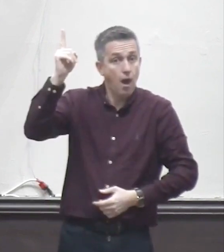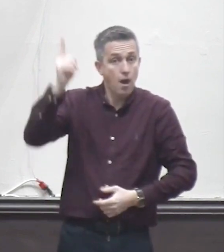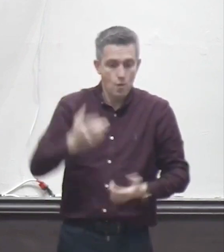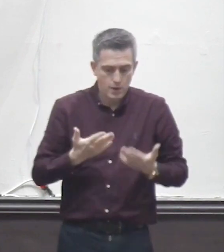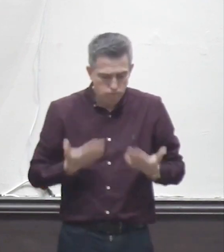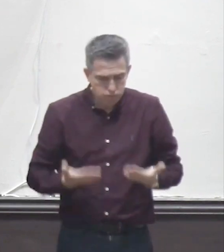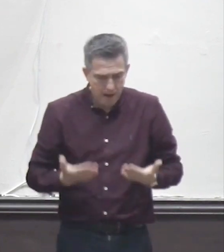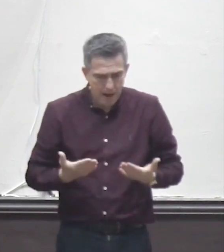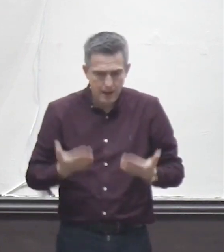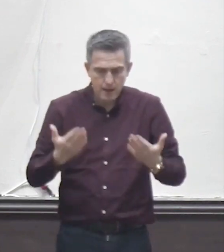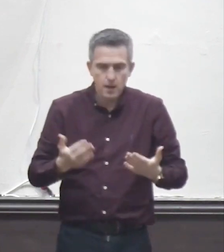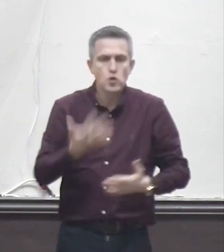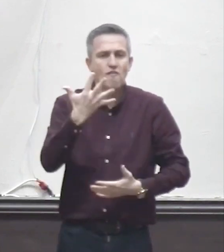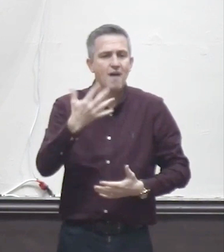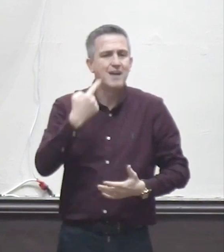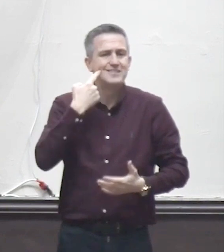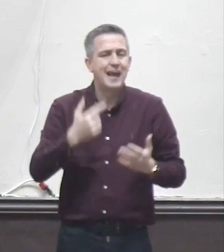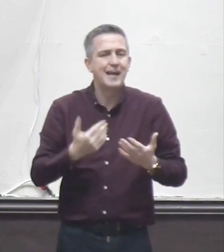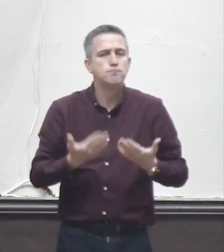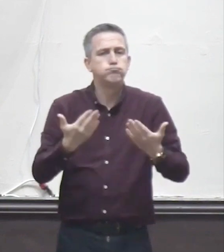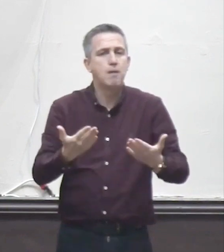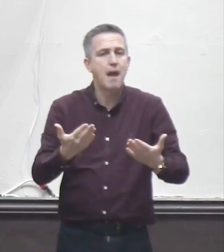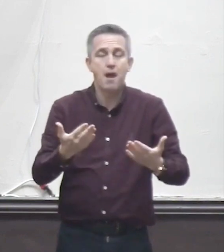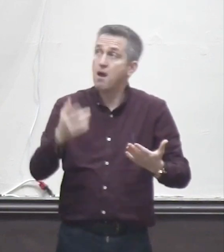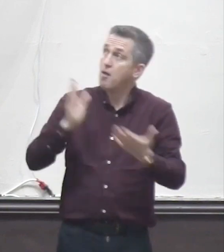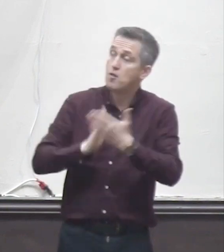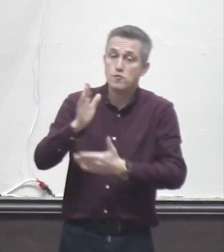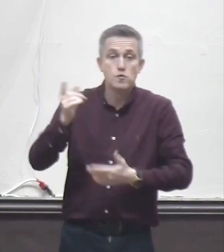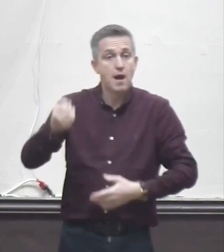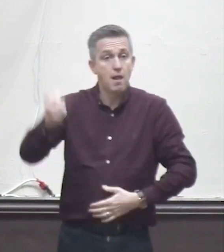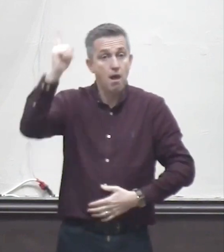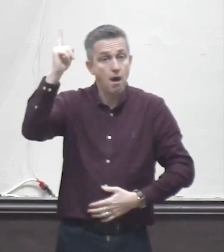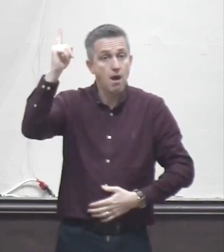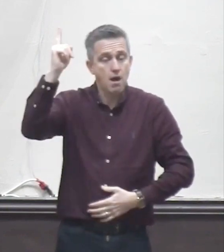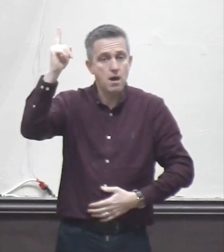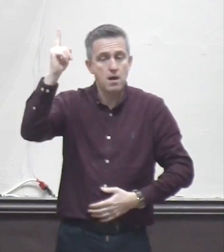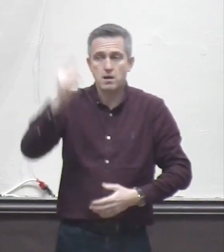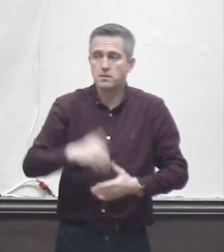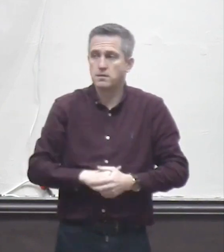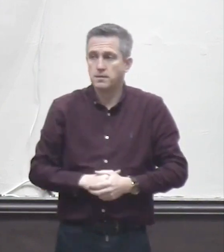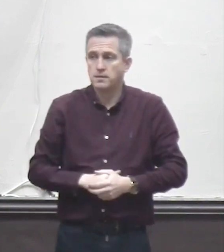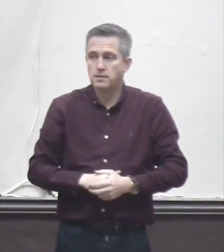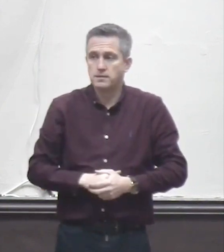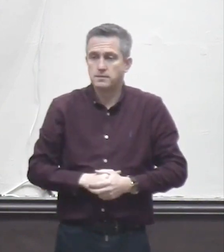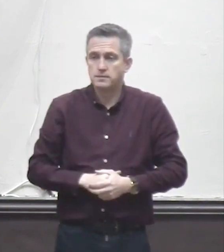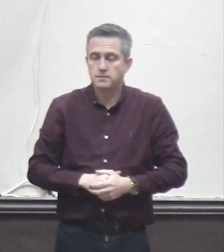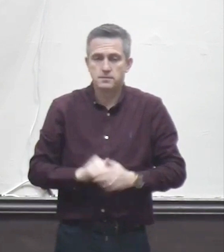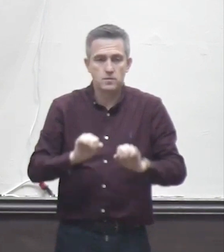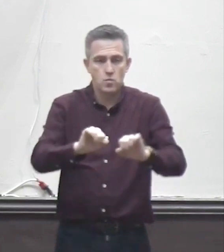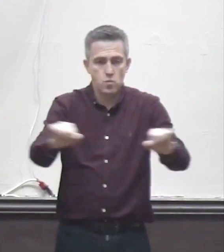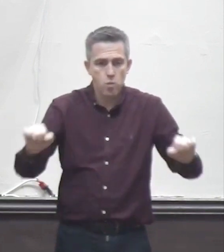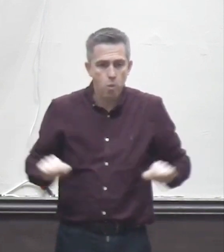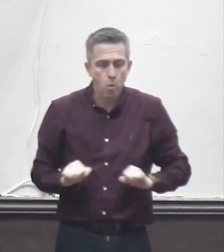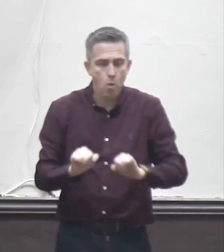your salah, your five daily prayers, you do it for the sake of Allah. And the likes of any type of worship that